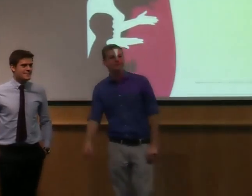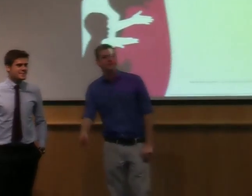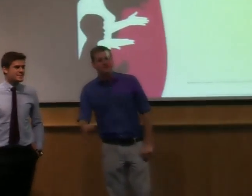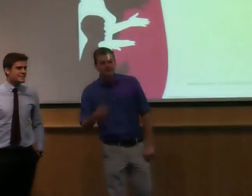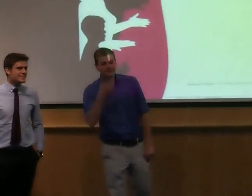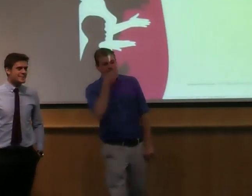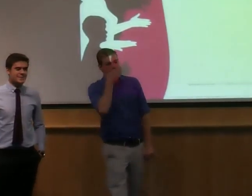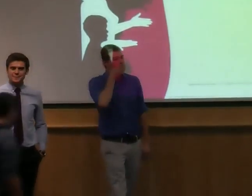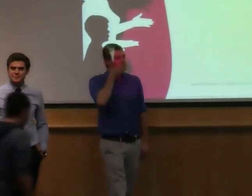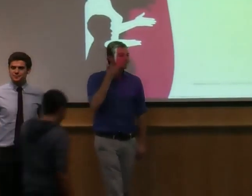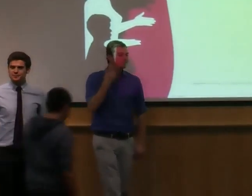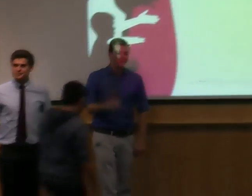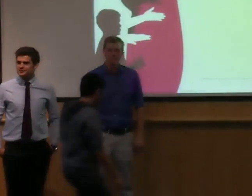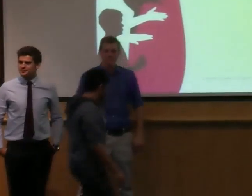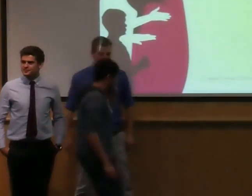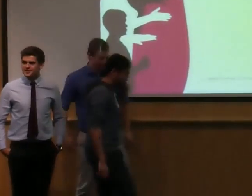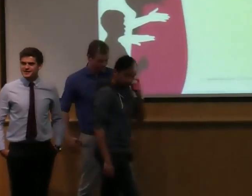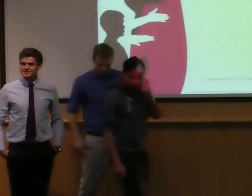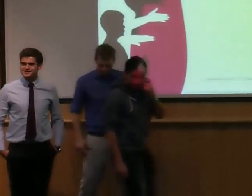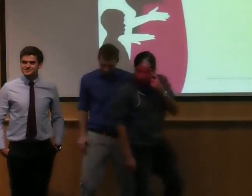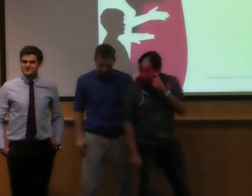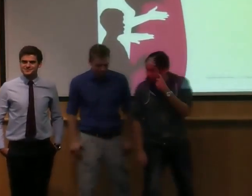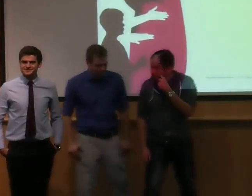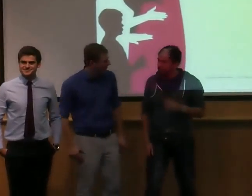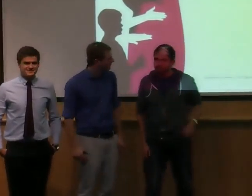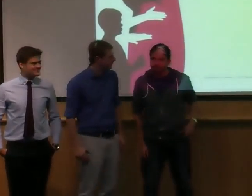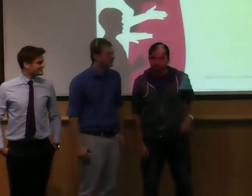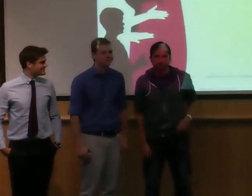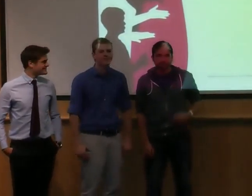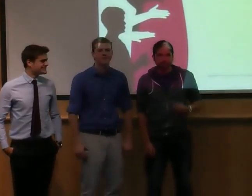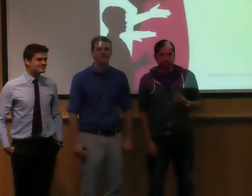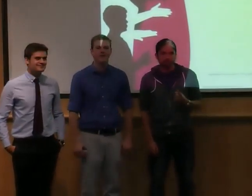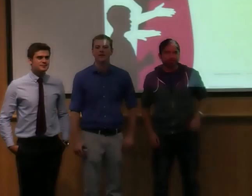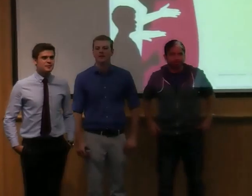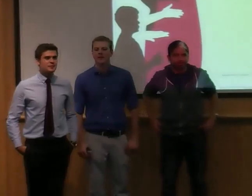Down over the auditorium, so just to make your way down.